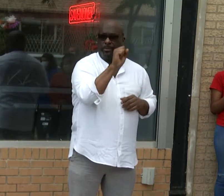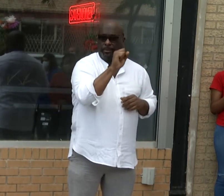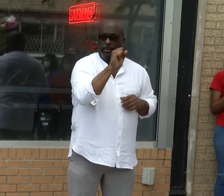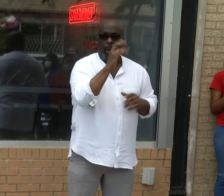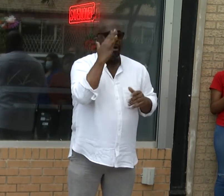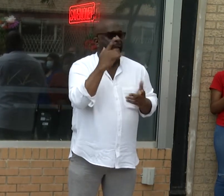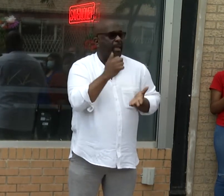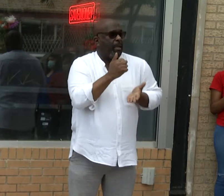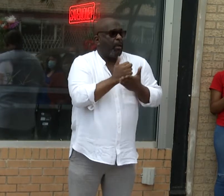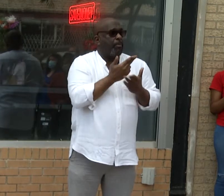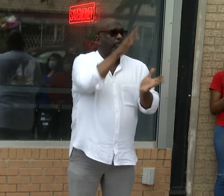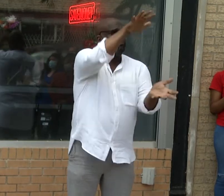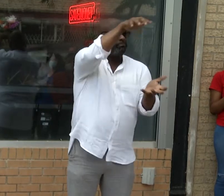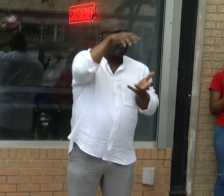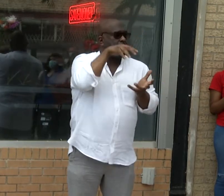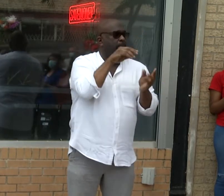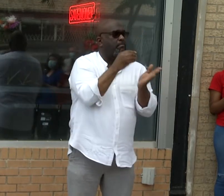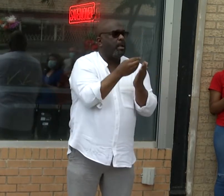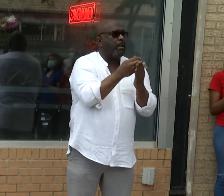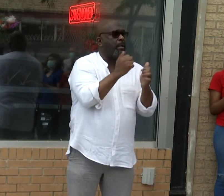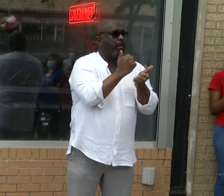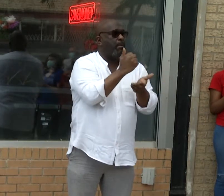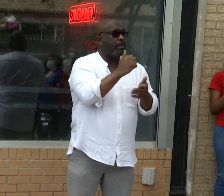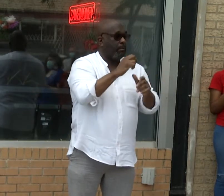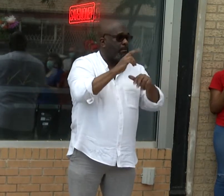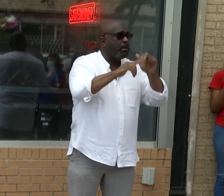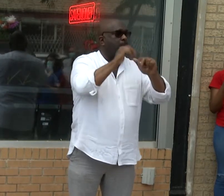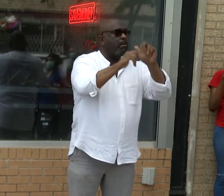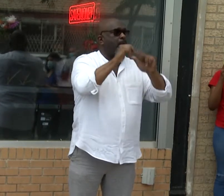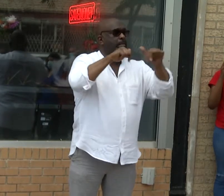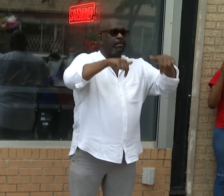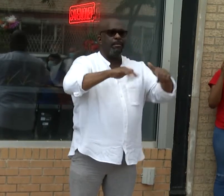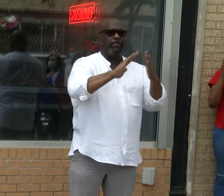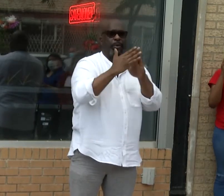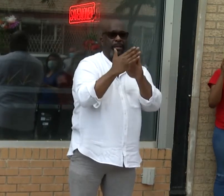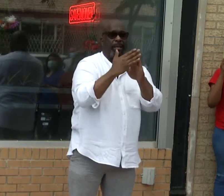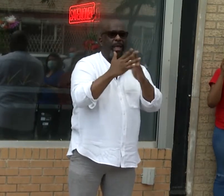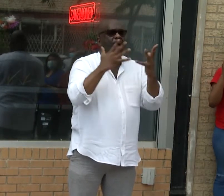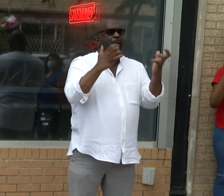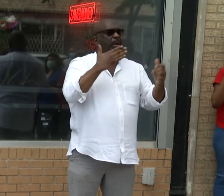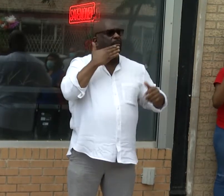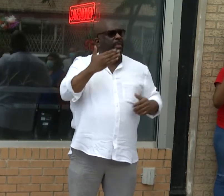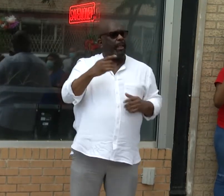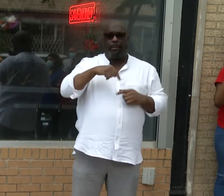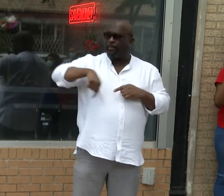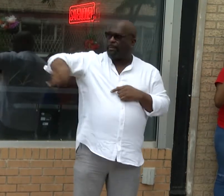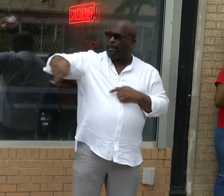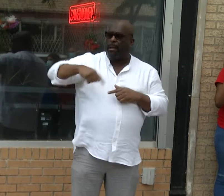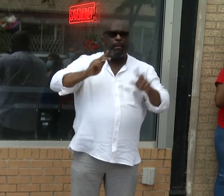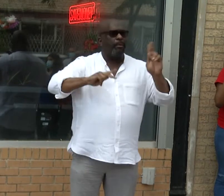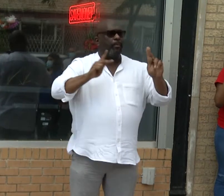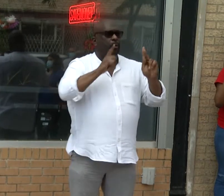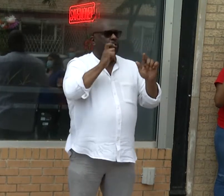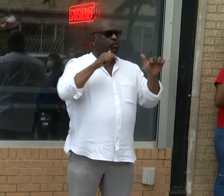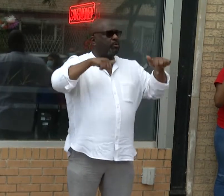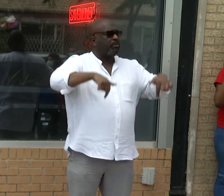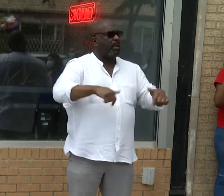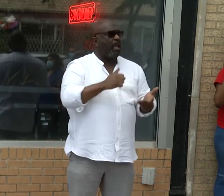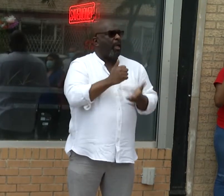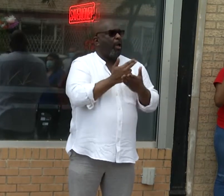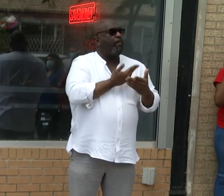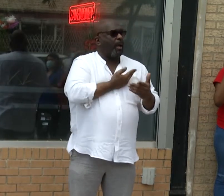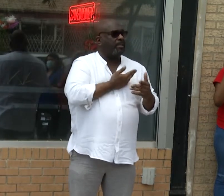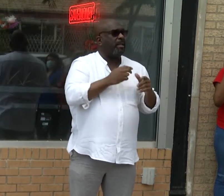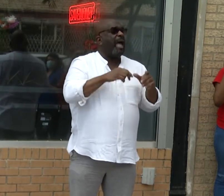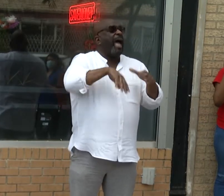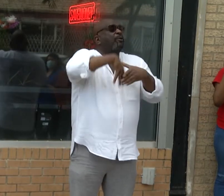communities. I want to especially thank Vic Mensa for joining us today, hosting us outside the Save Money, Save Life